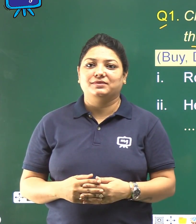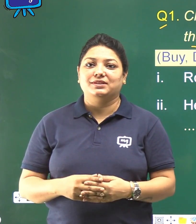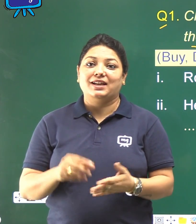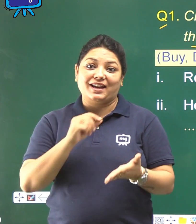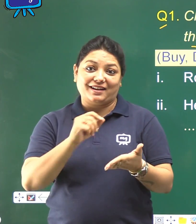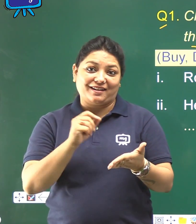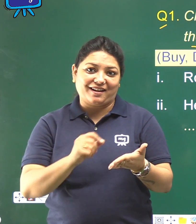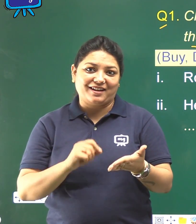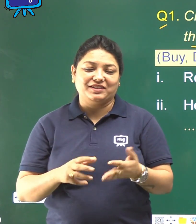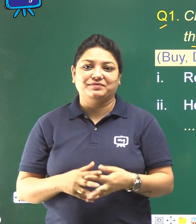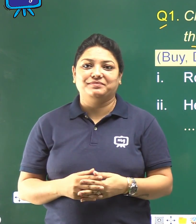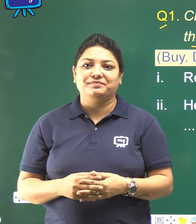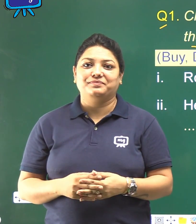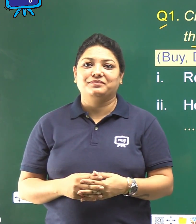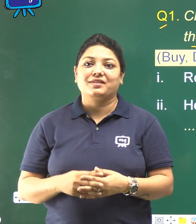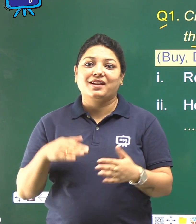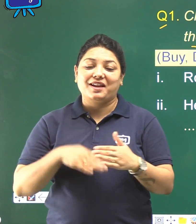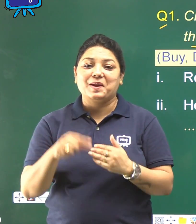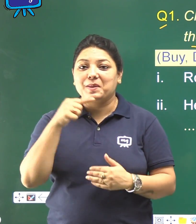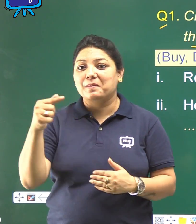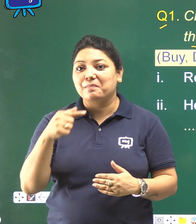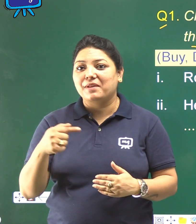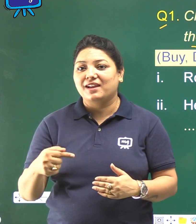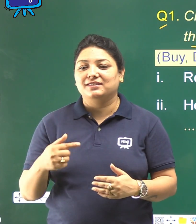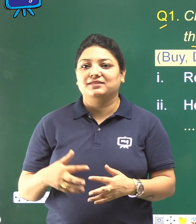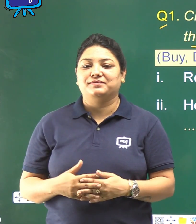and write in the blanks.